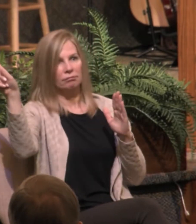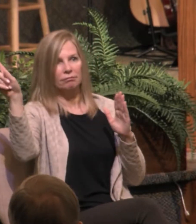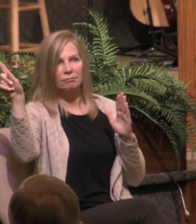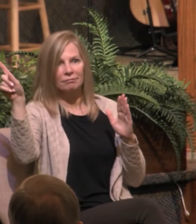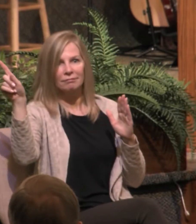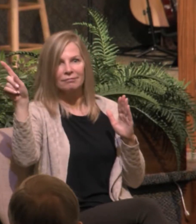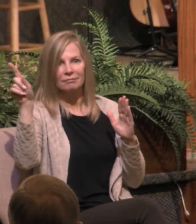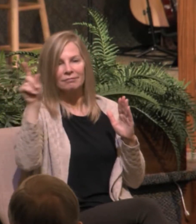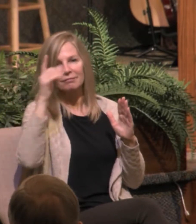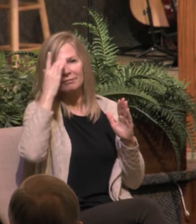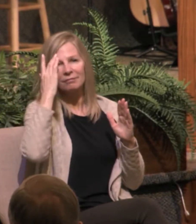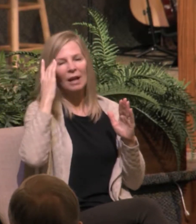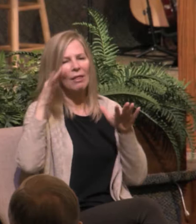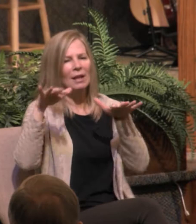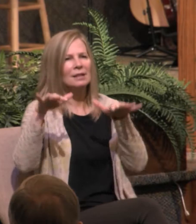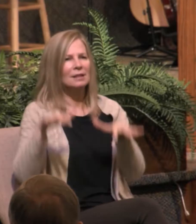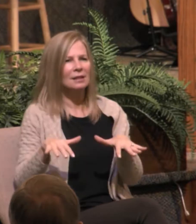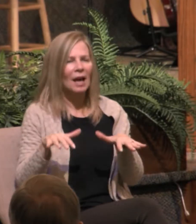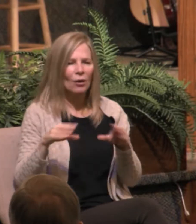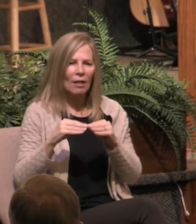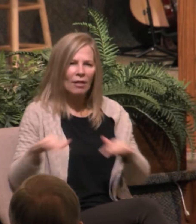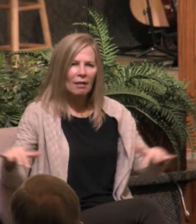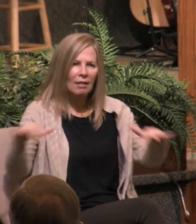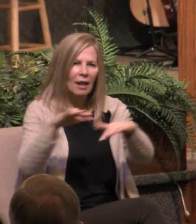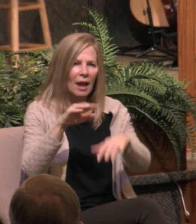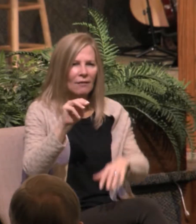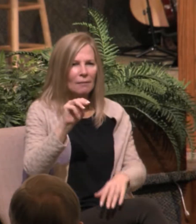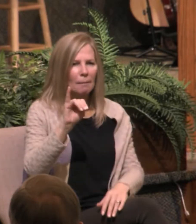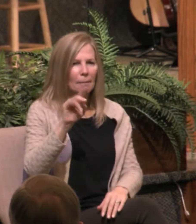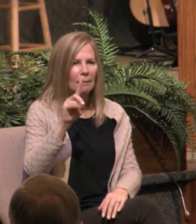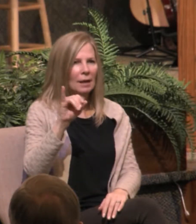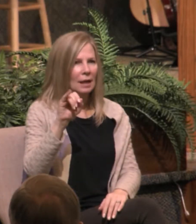presence of Pharaoh and settled in the land of Midian, and he sat down by a well."